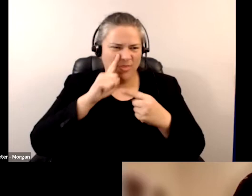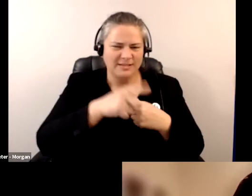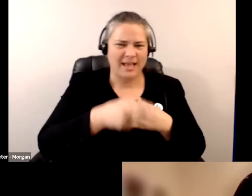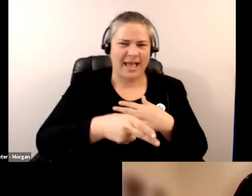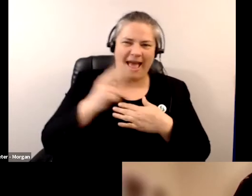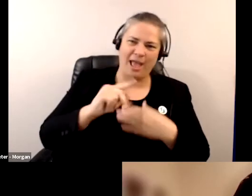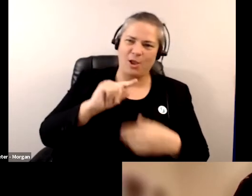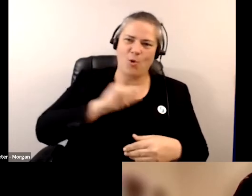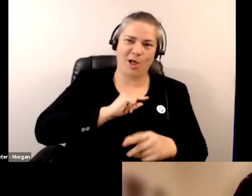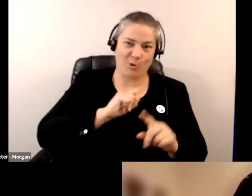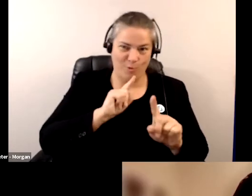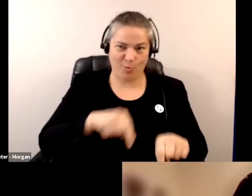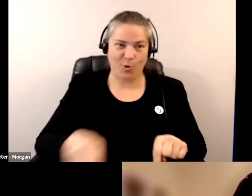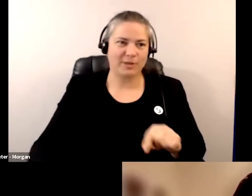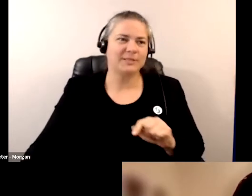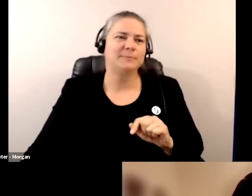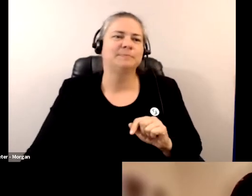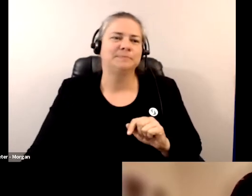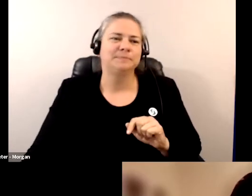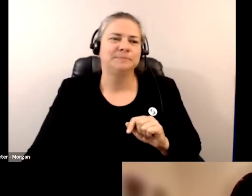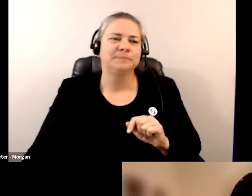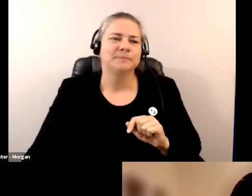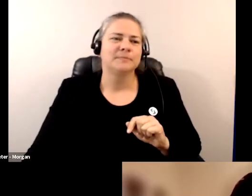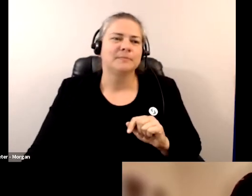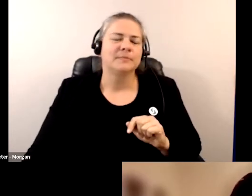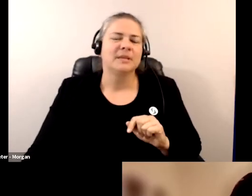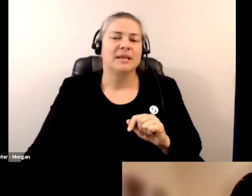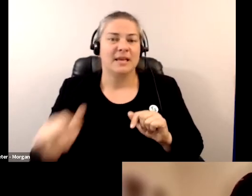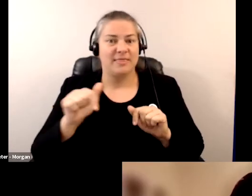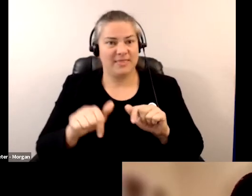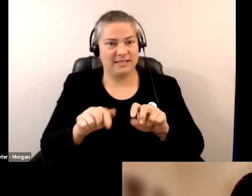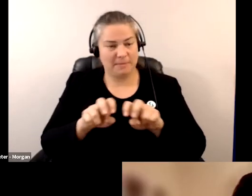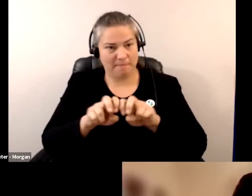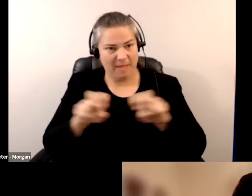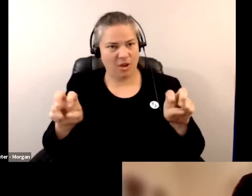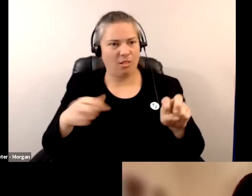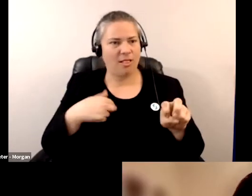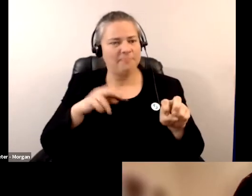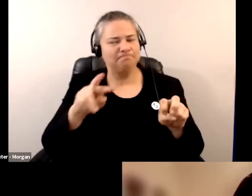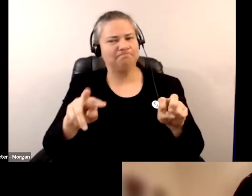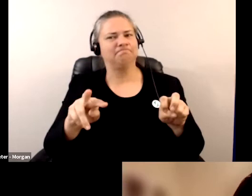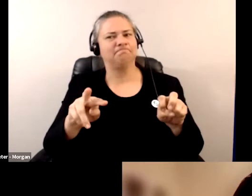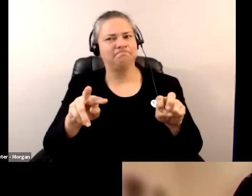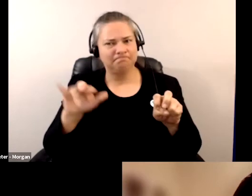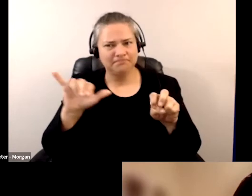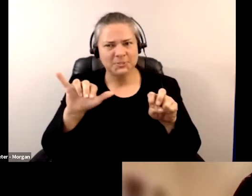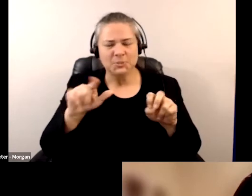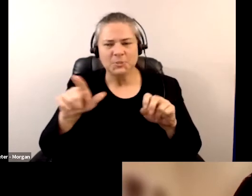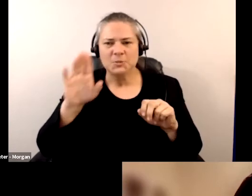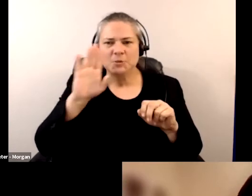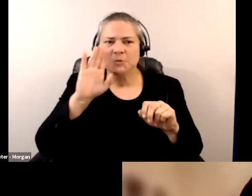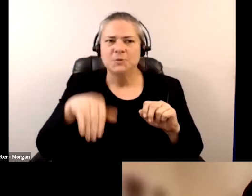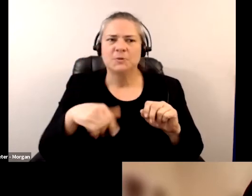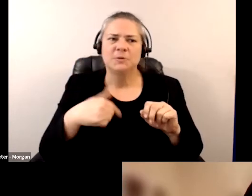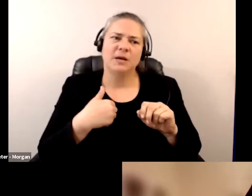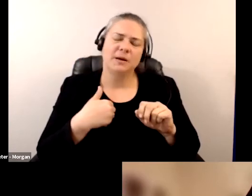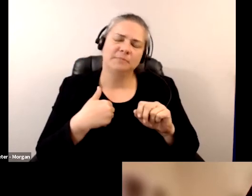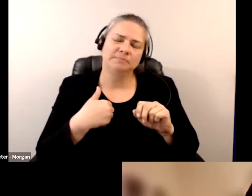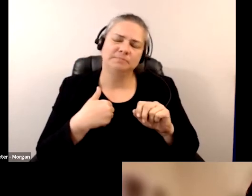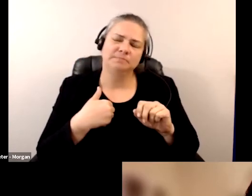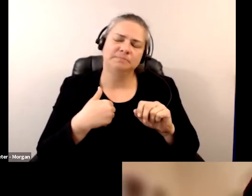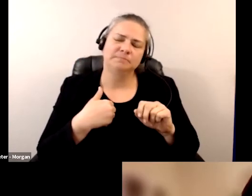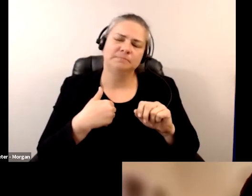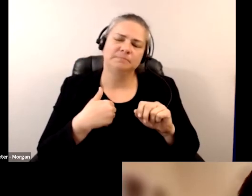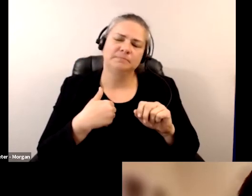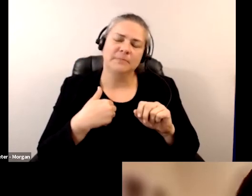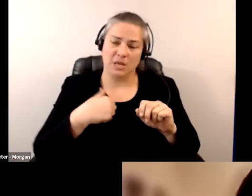I am struck by the panel today as well. You know, I knew